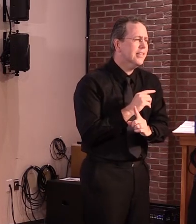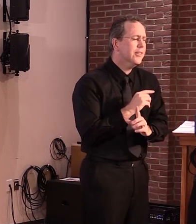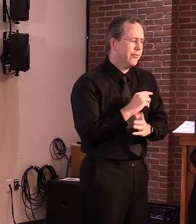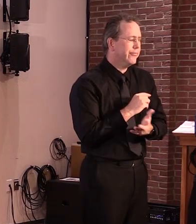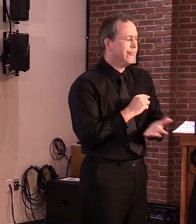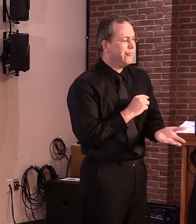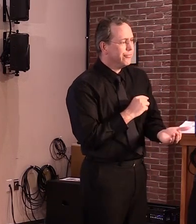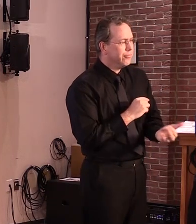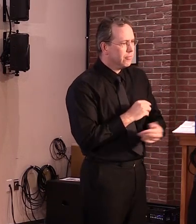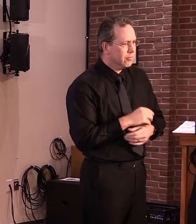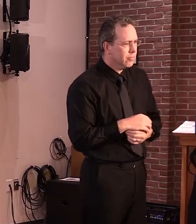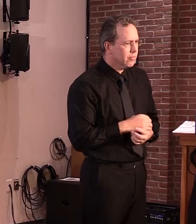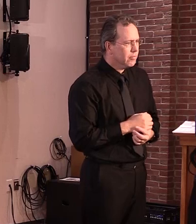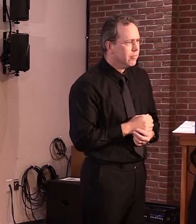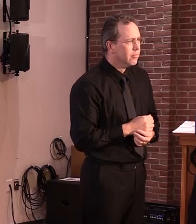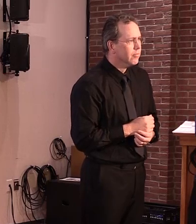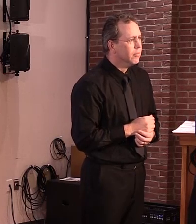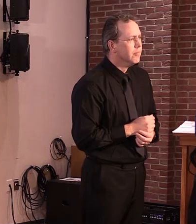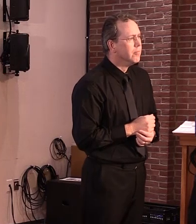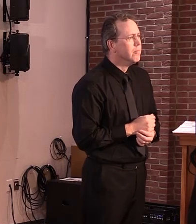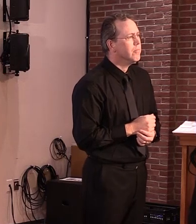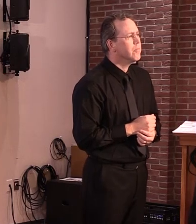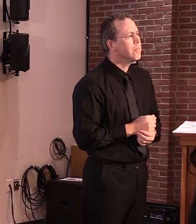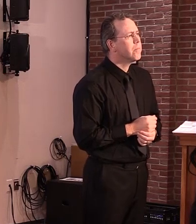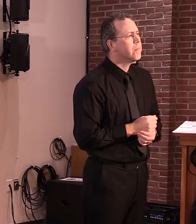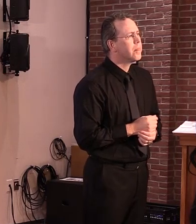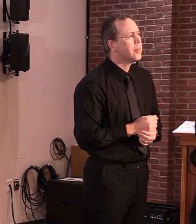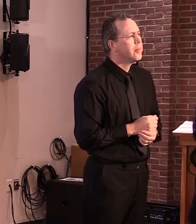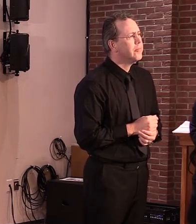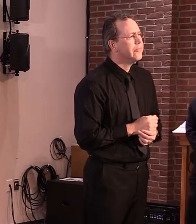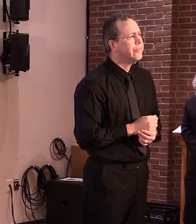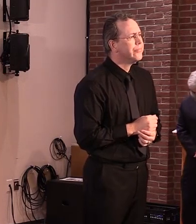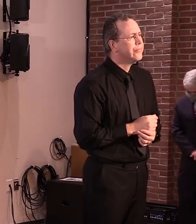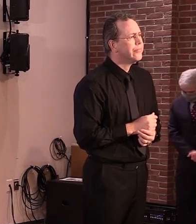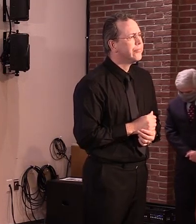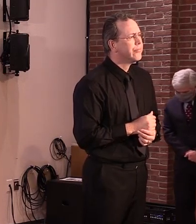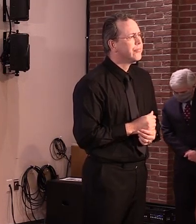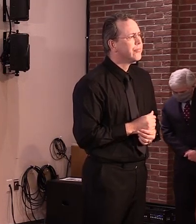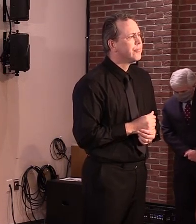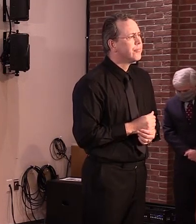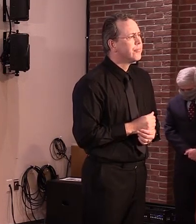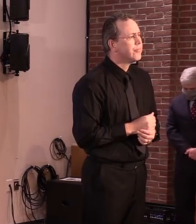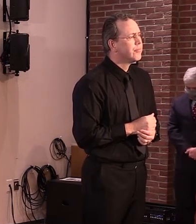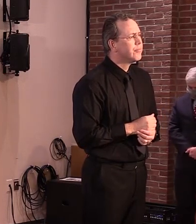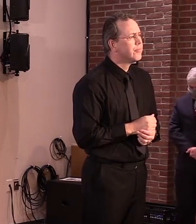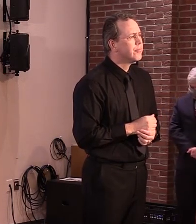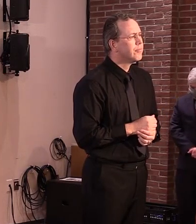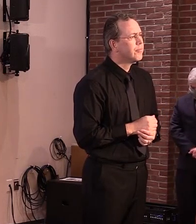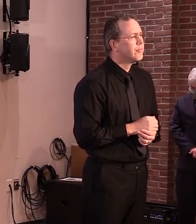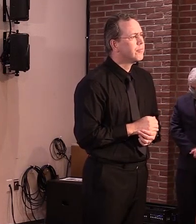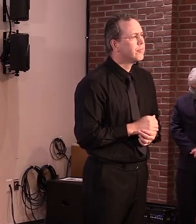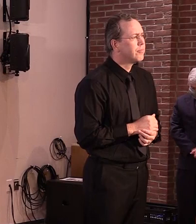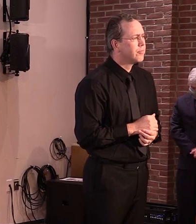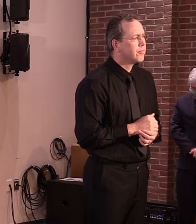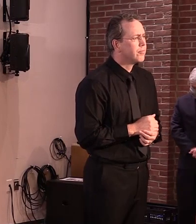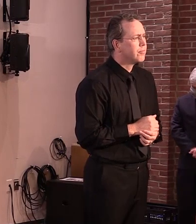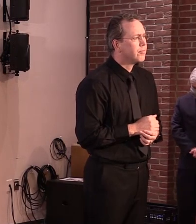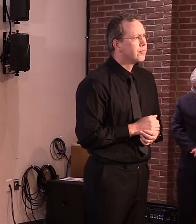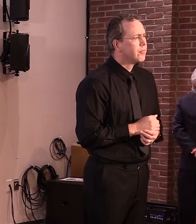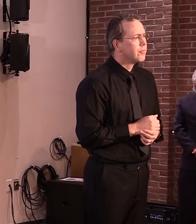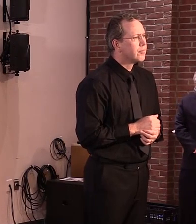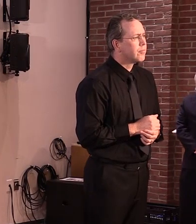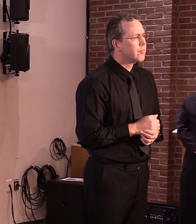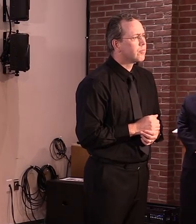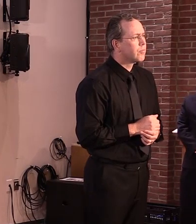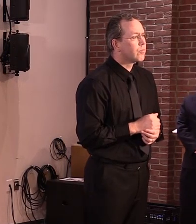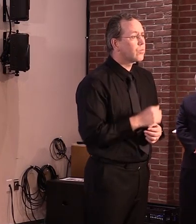With the travel, excuse me, not the travel ban, but with the quarantine recommendation from people for coming out of state, businesses